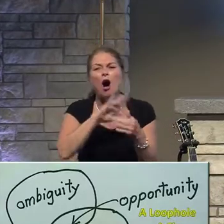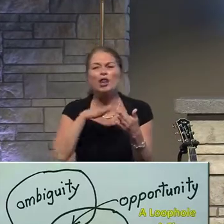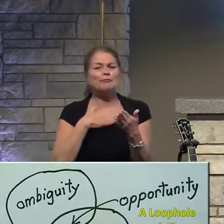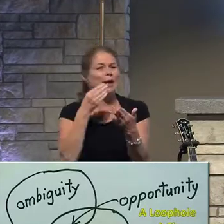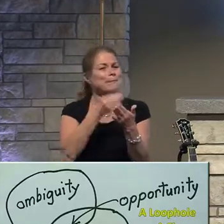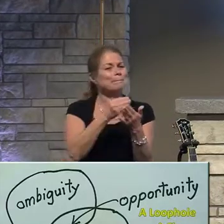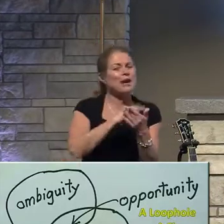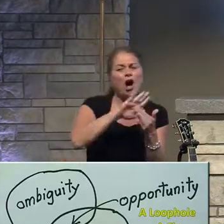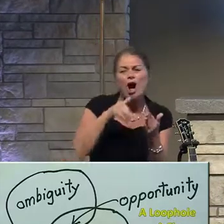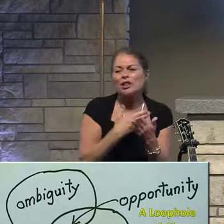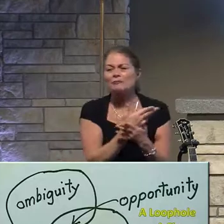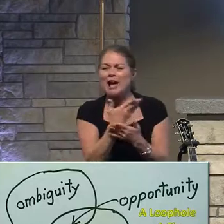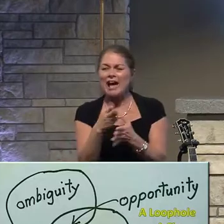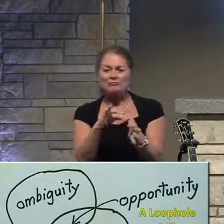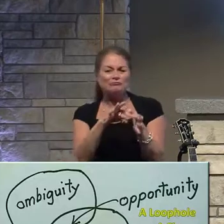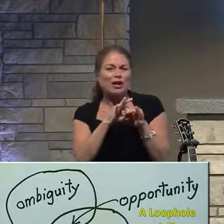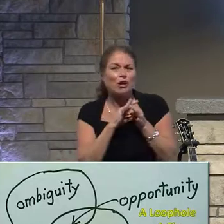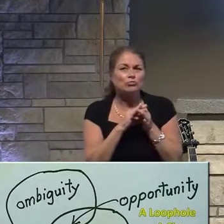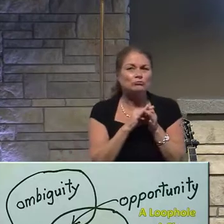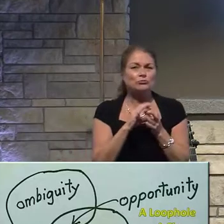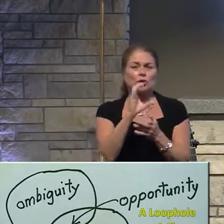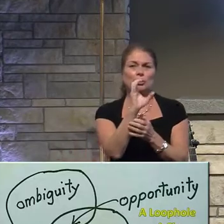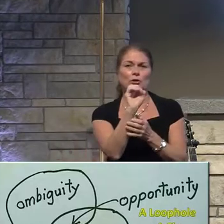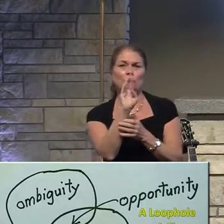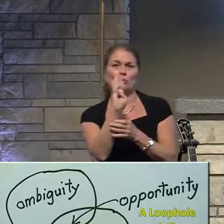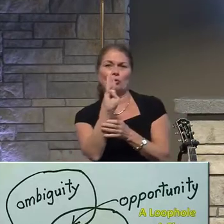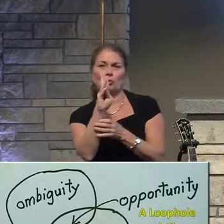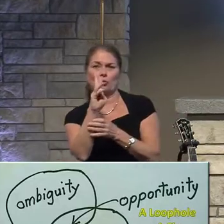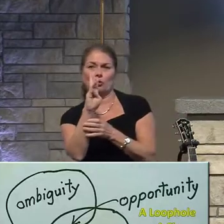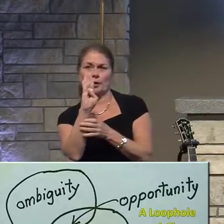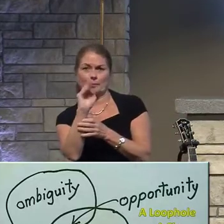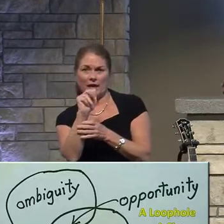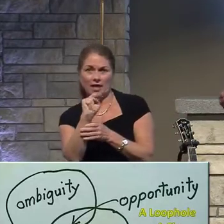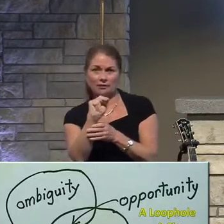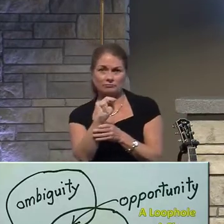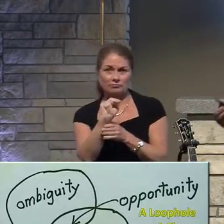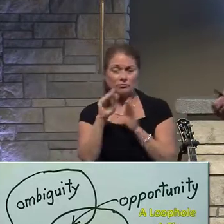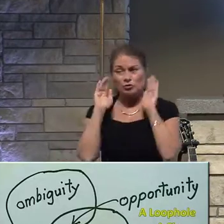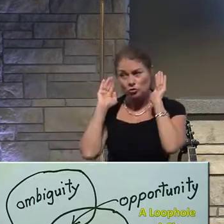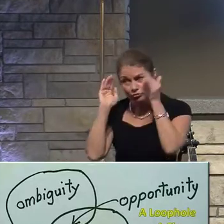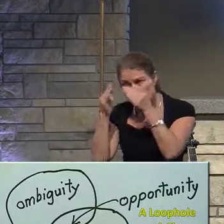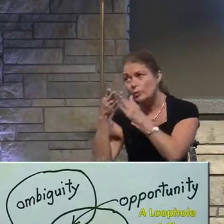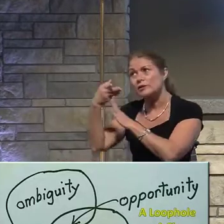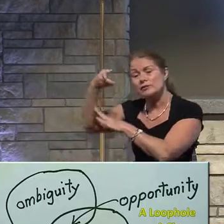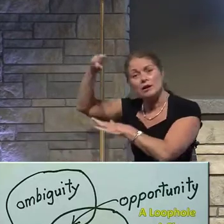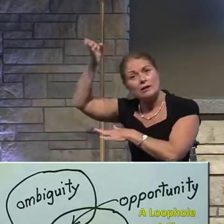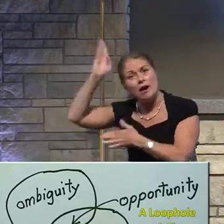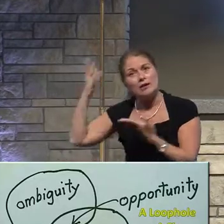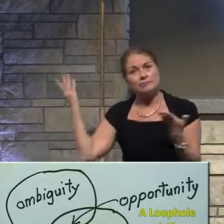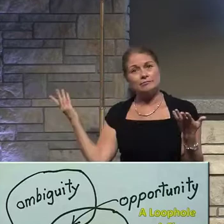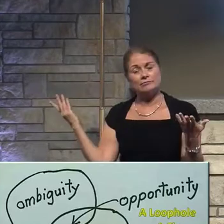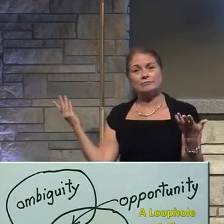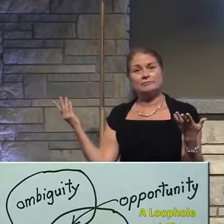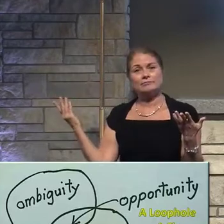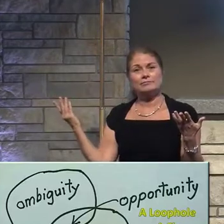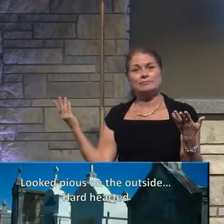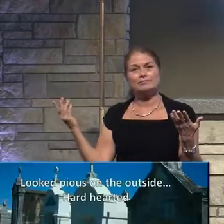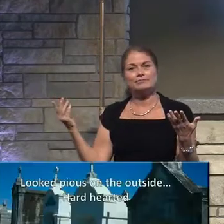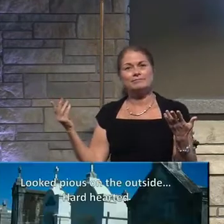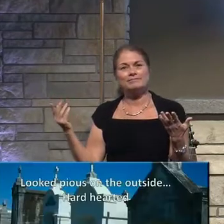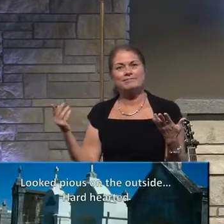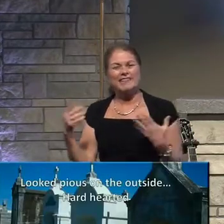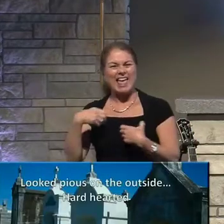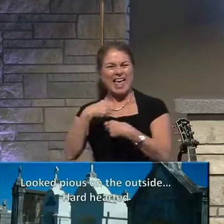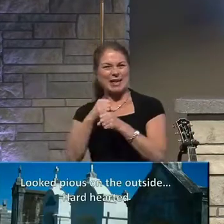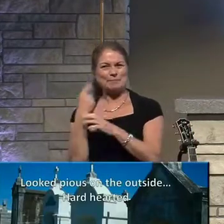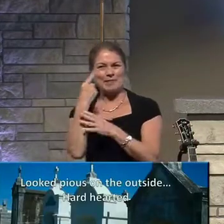money, all of my possessions are korban. They've all been designated, devoted to God. You see, it made them